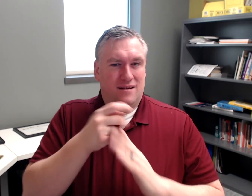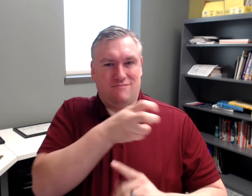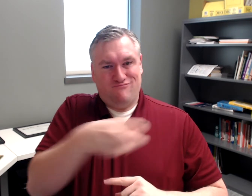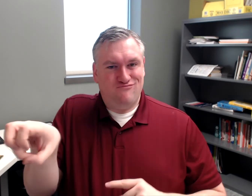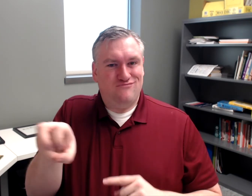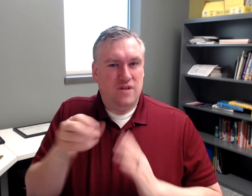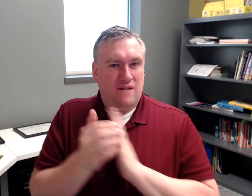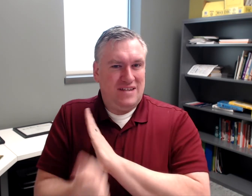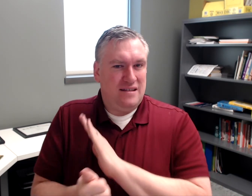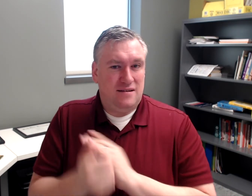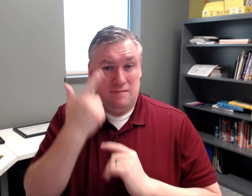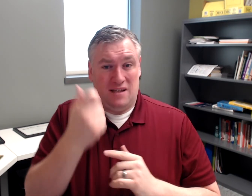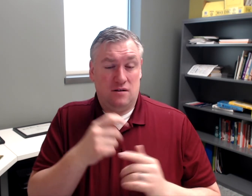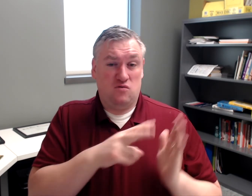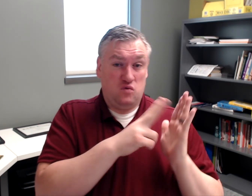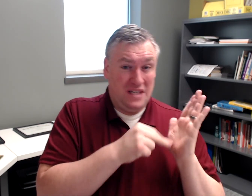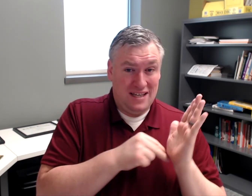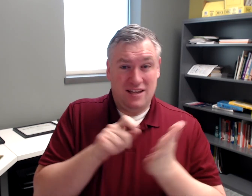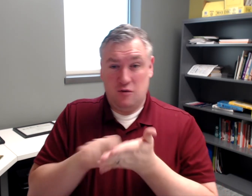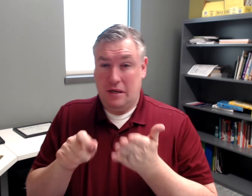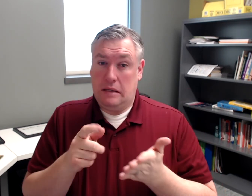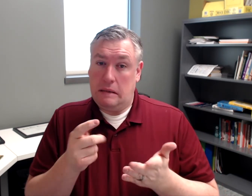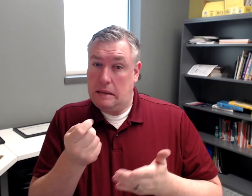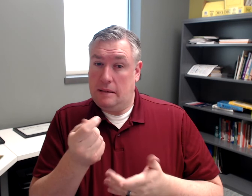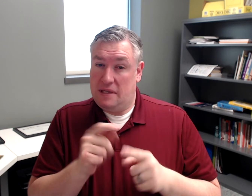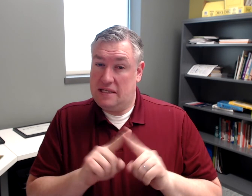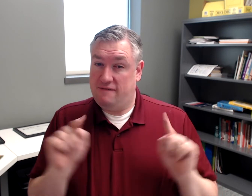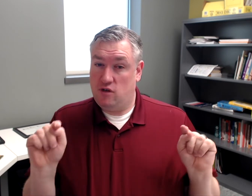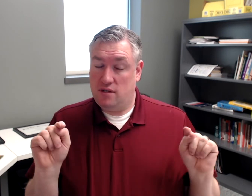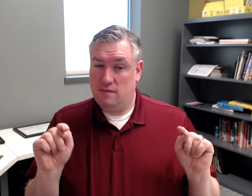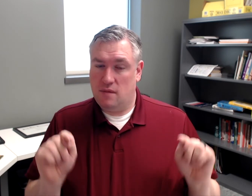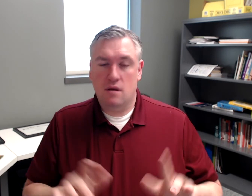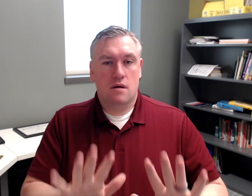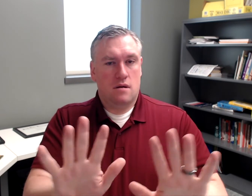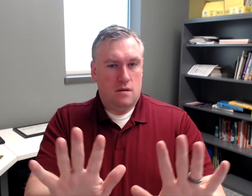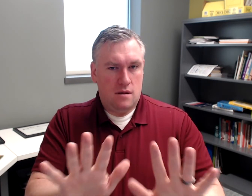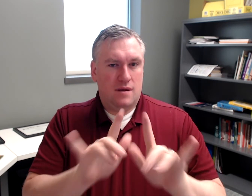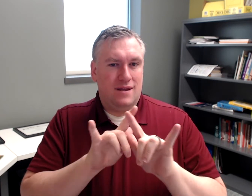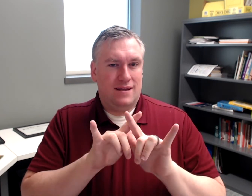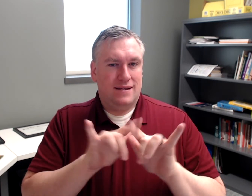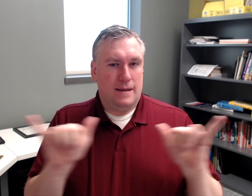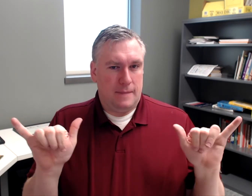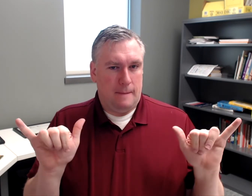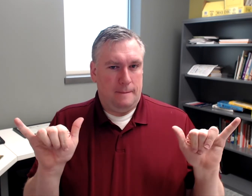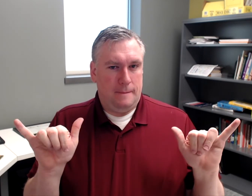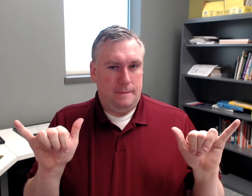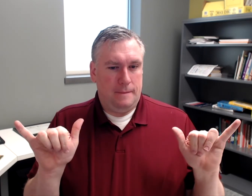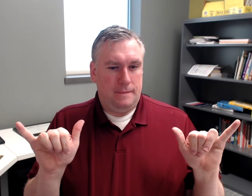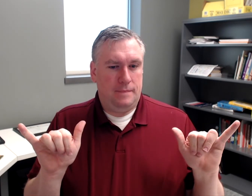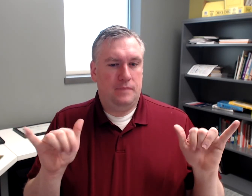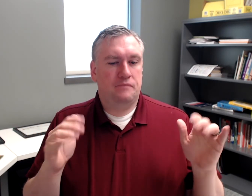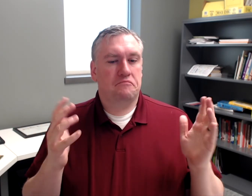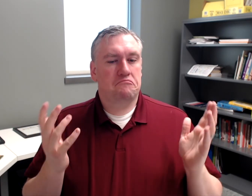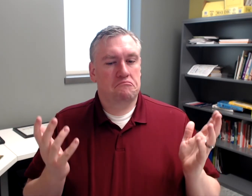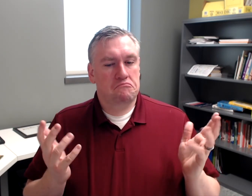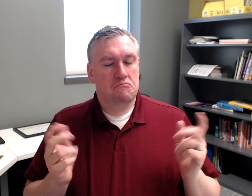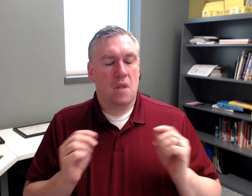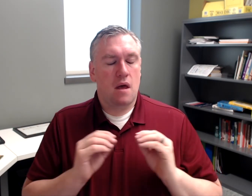not an automatic transfer of skills in that direction. Because reading and writing are a little bit different. But at the same time,